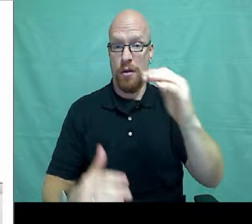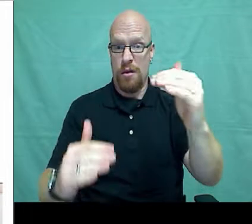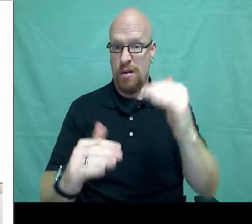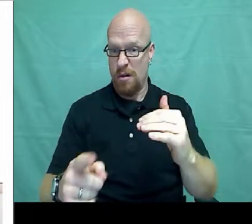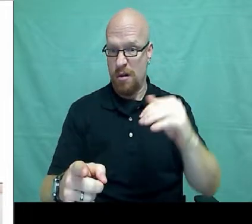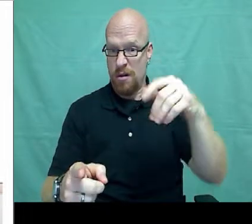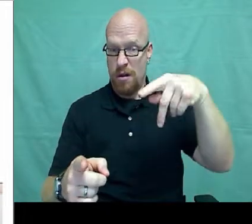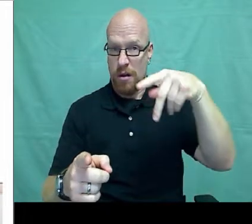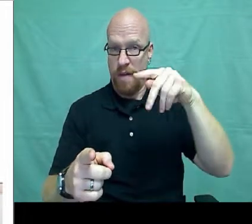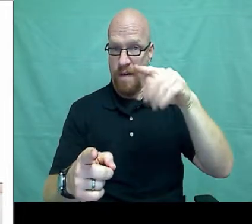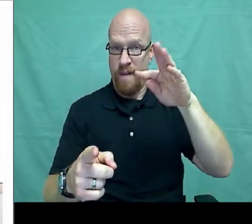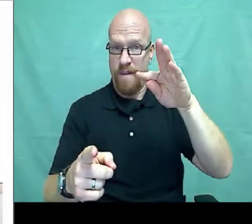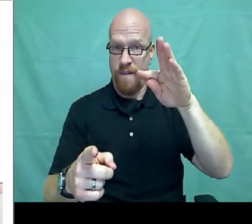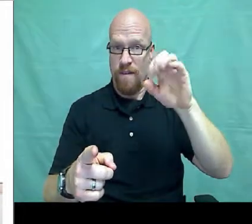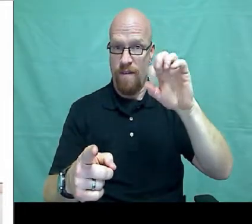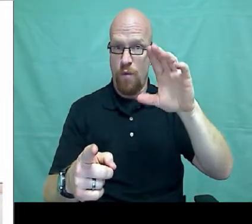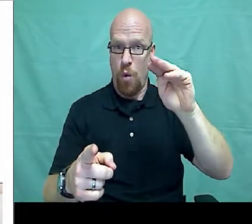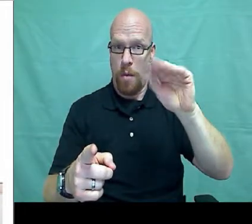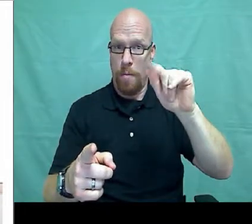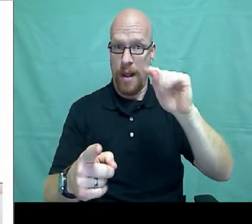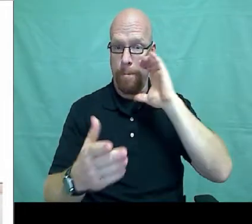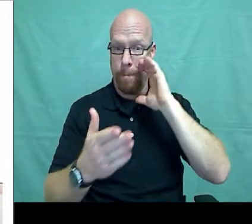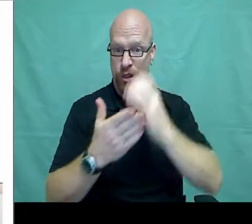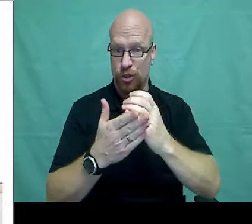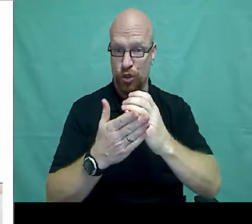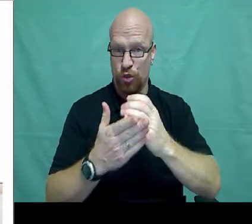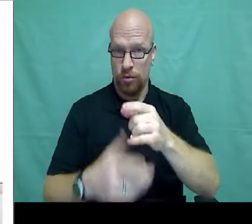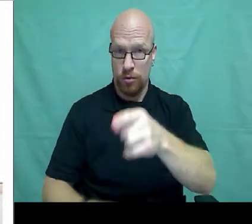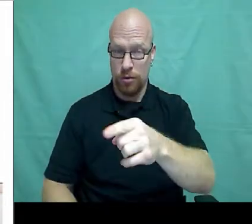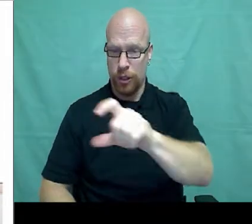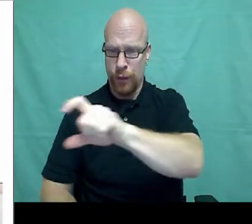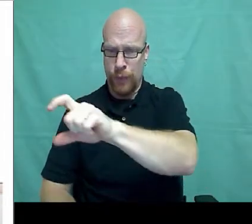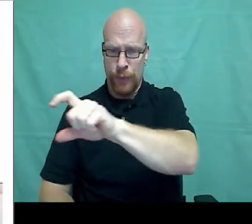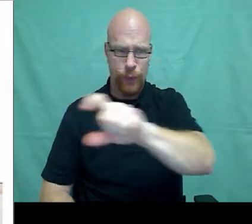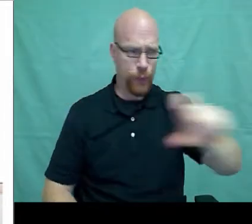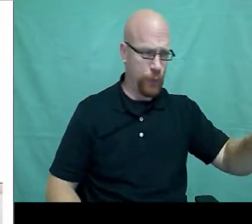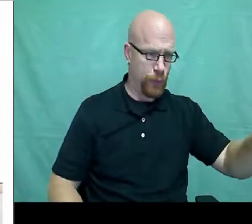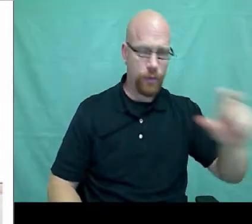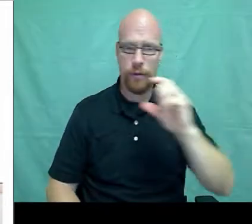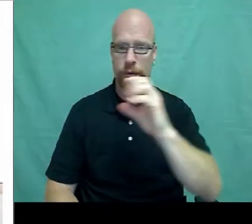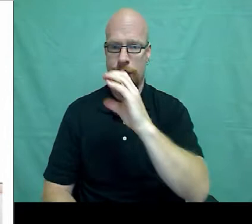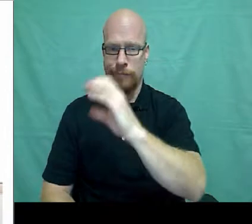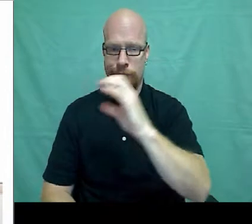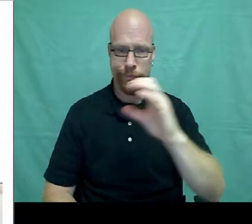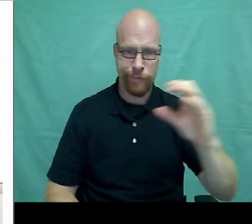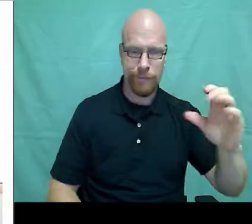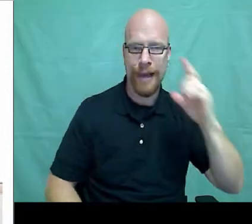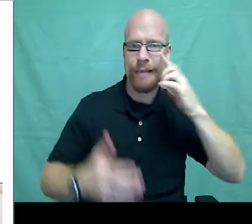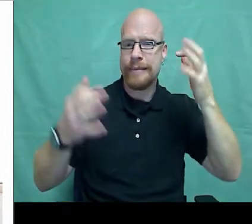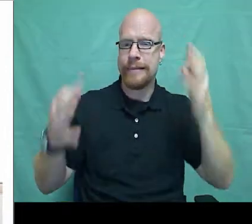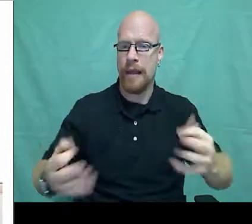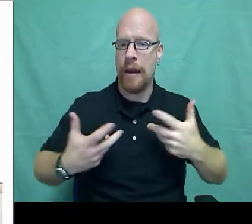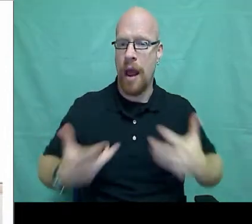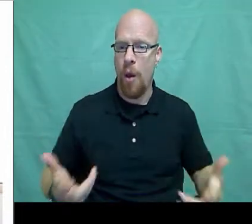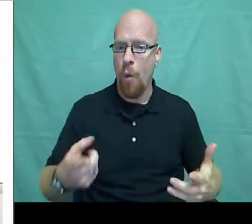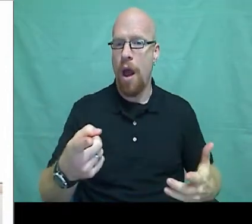you can go to Format Picture and now you have